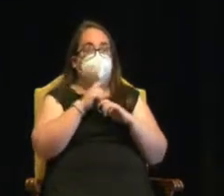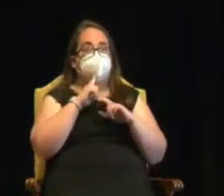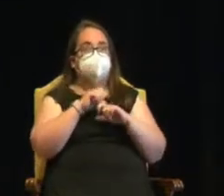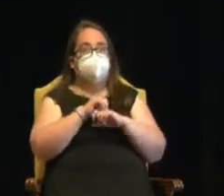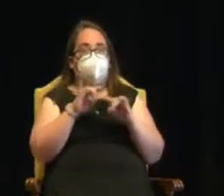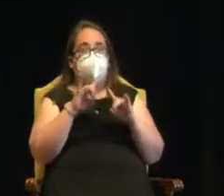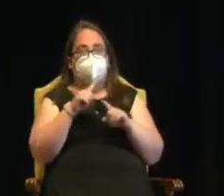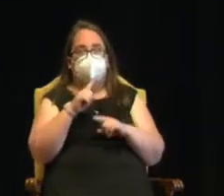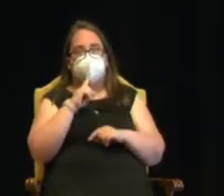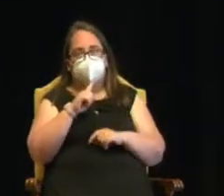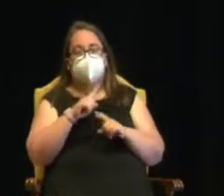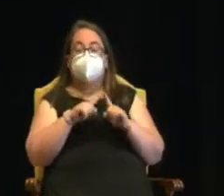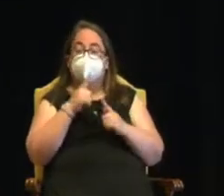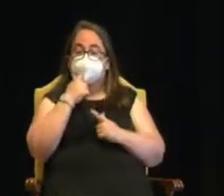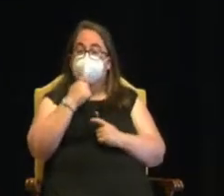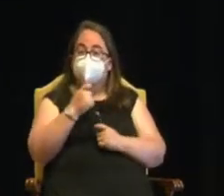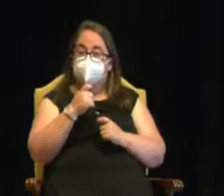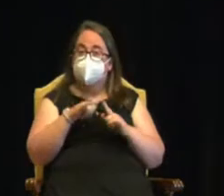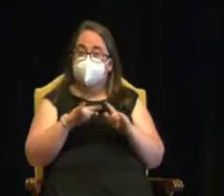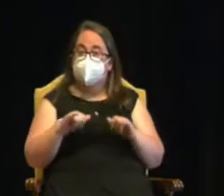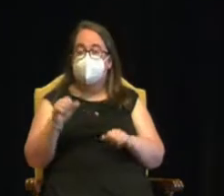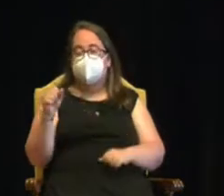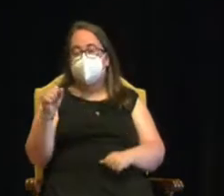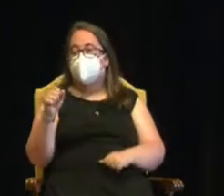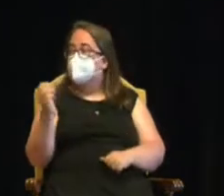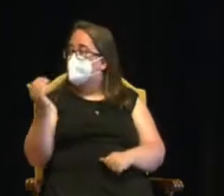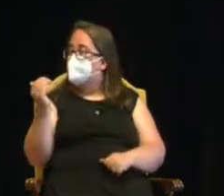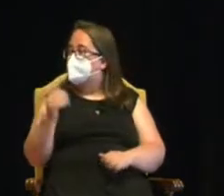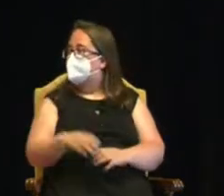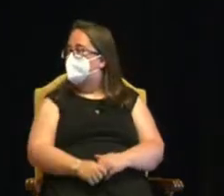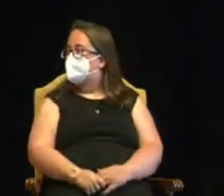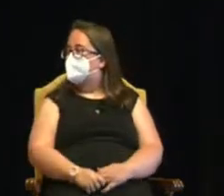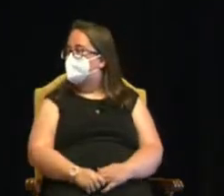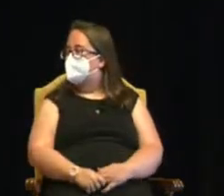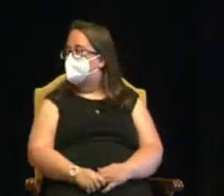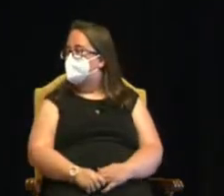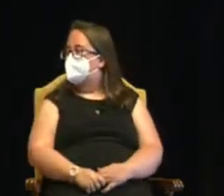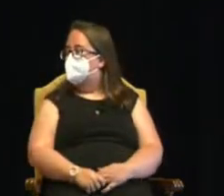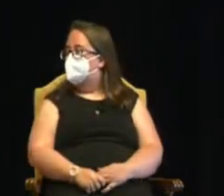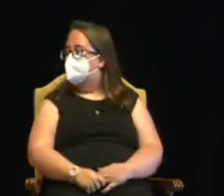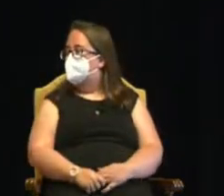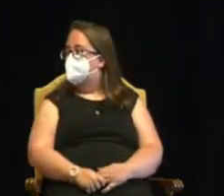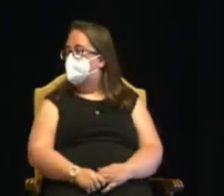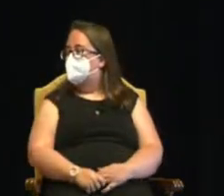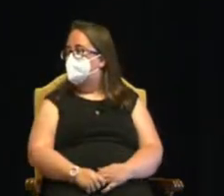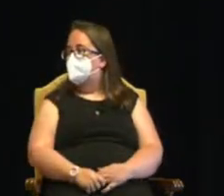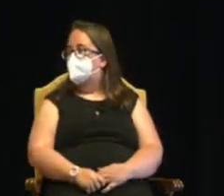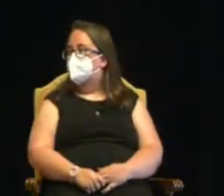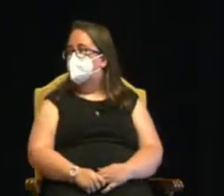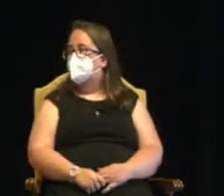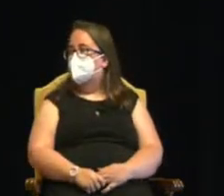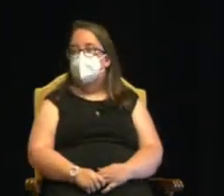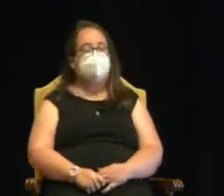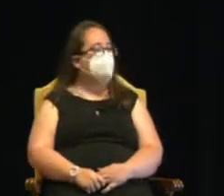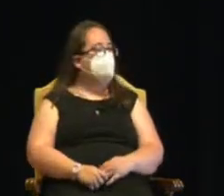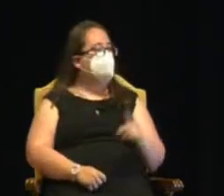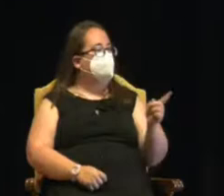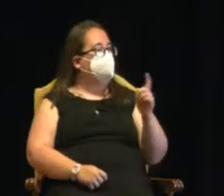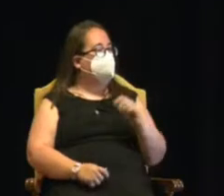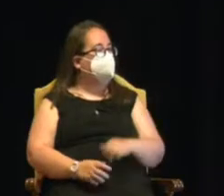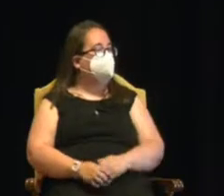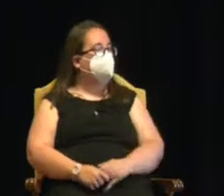is, but he's interesting. Yeah. So yeah, you can keep going. Okay. Really? So, like yeah. Your heart. You can jump. Okay, in I'll switch